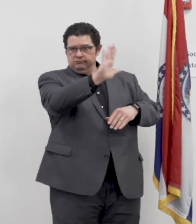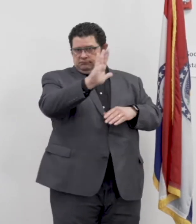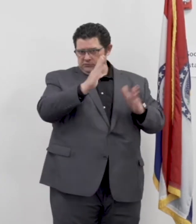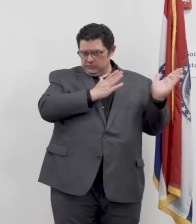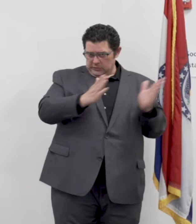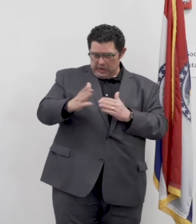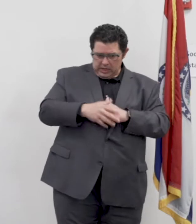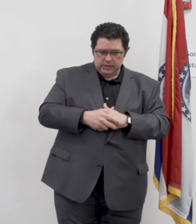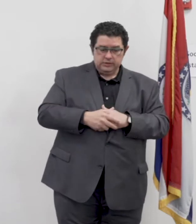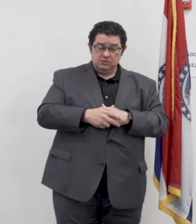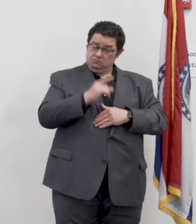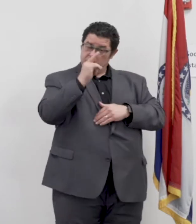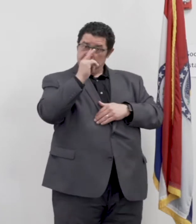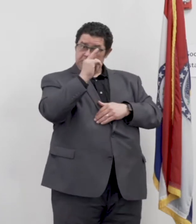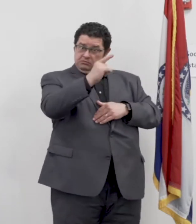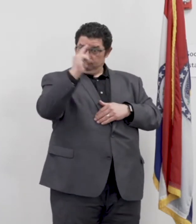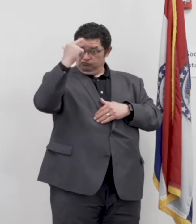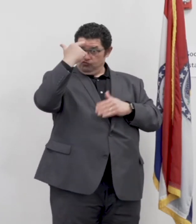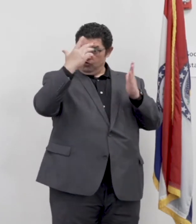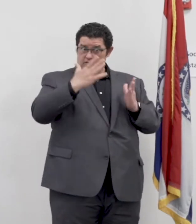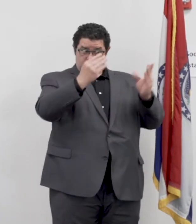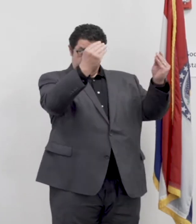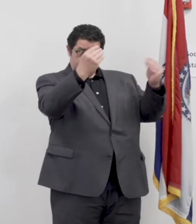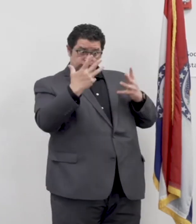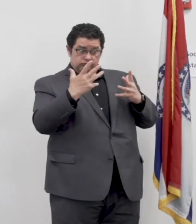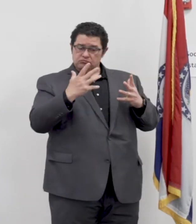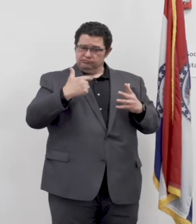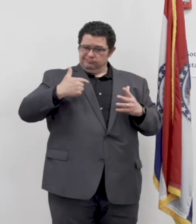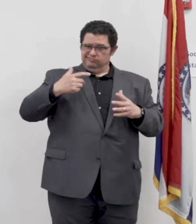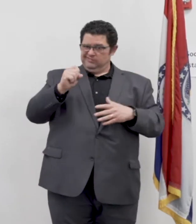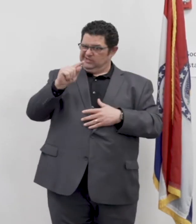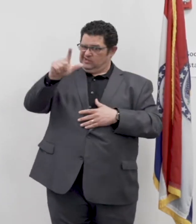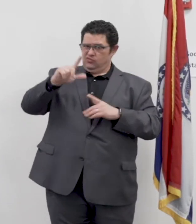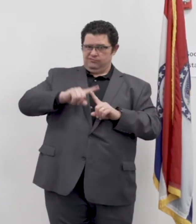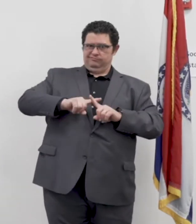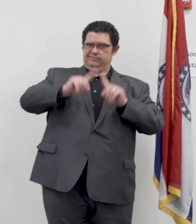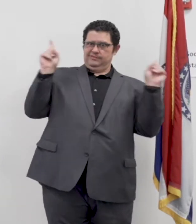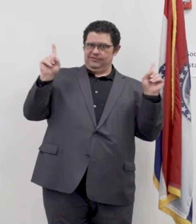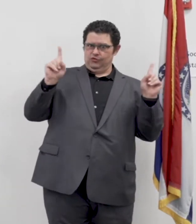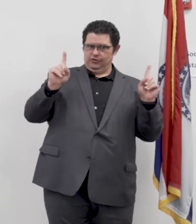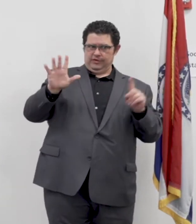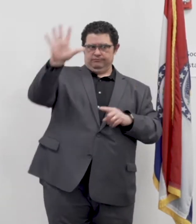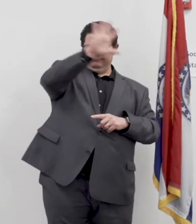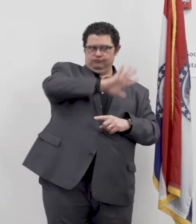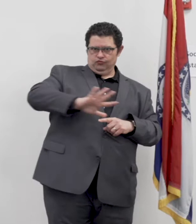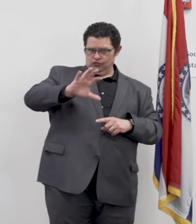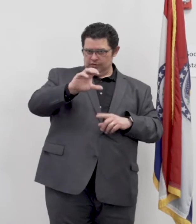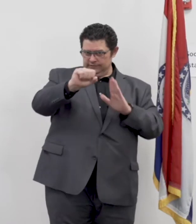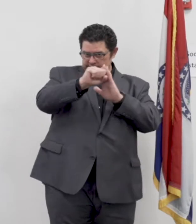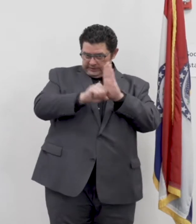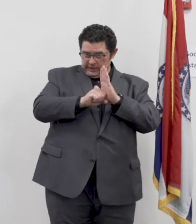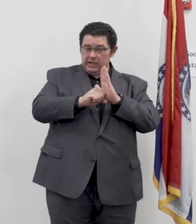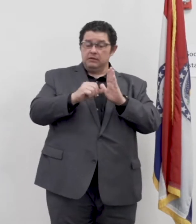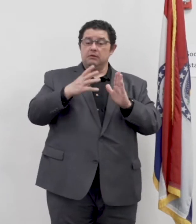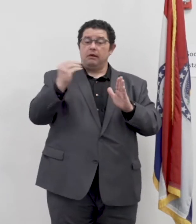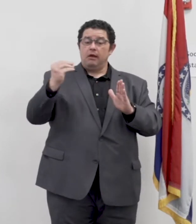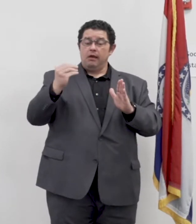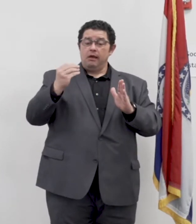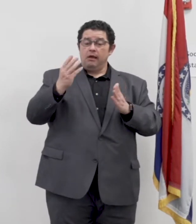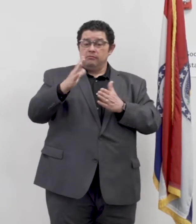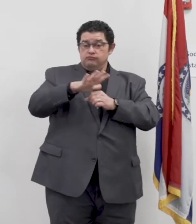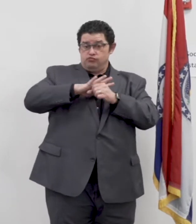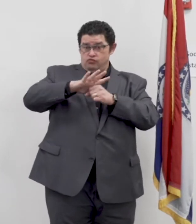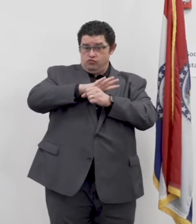us that St. Louis County is not like the rest of the state, and he understands that local leaders here may be on a